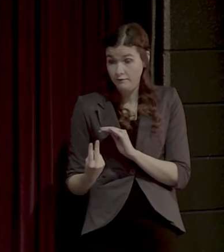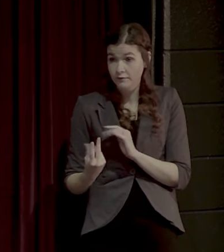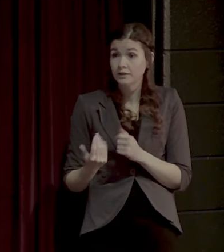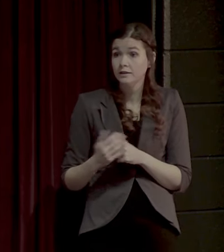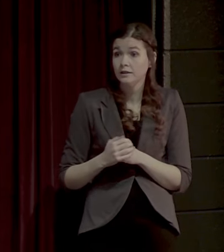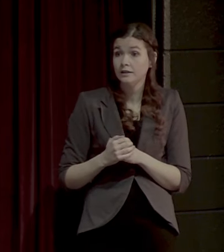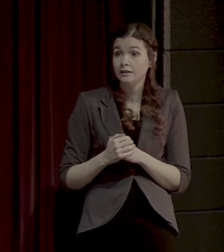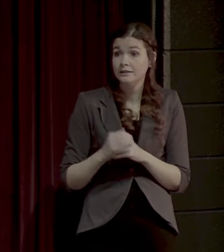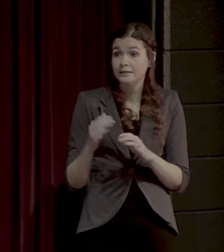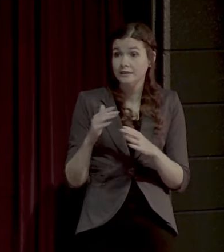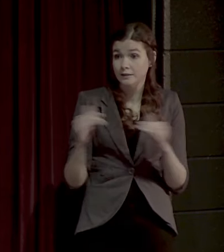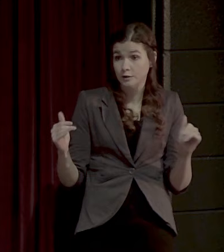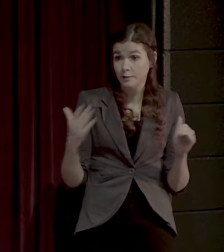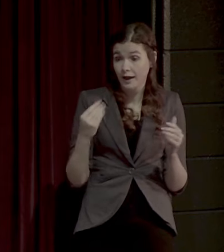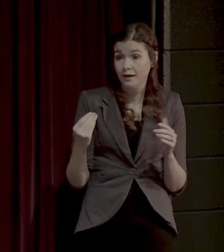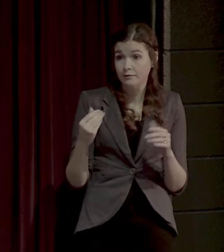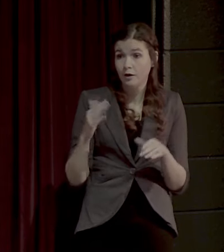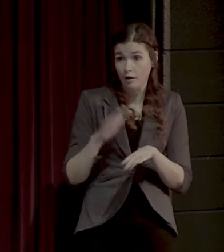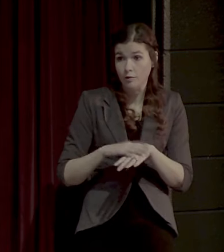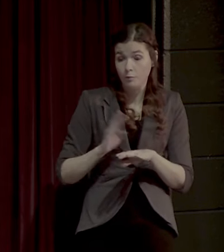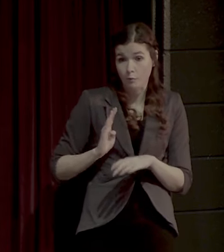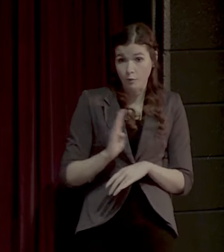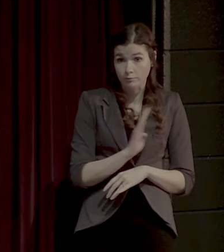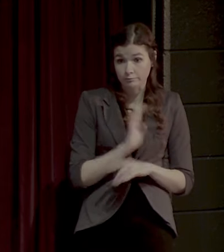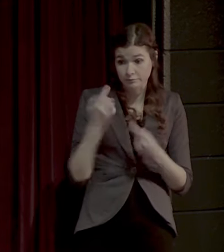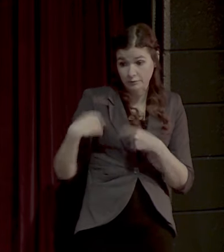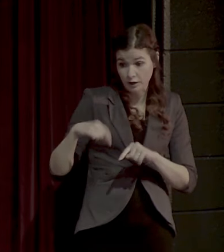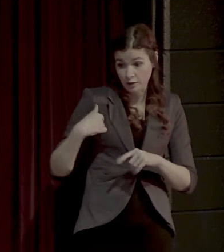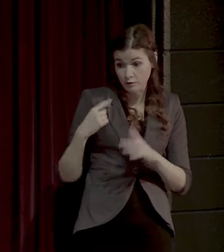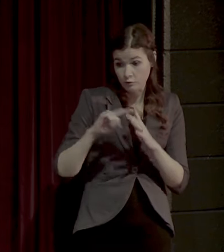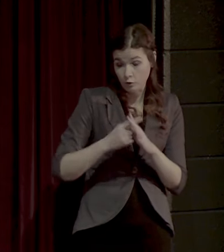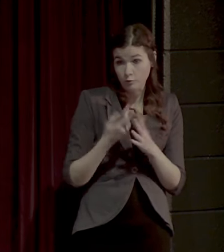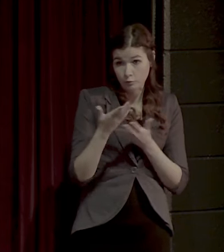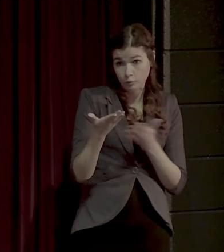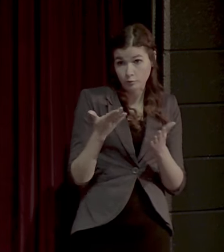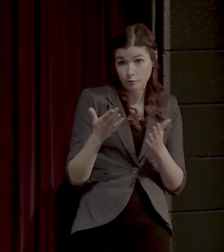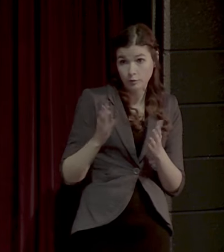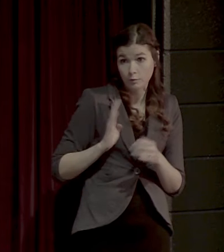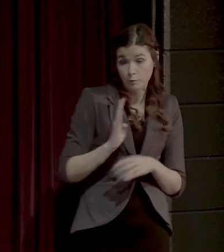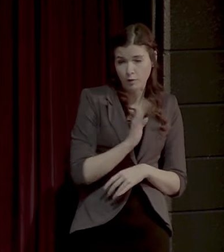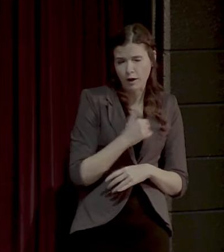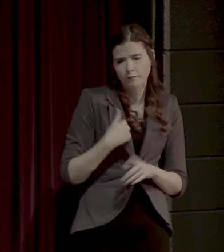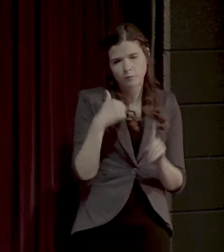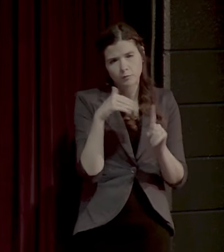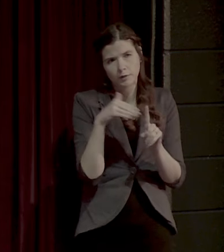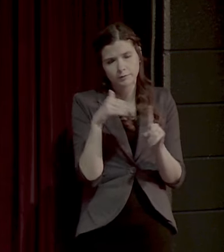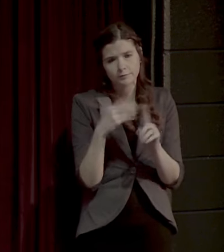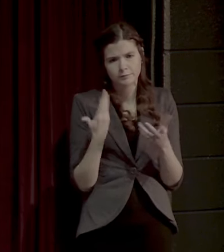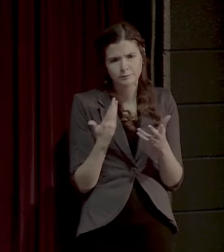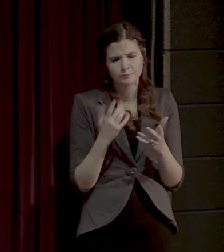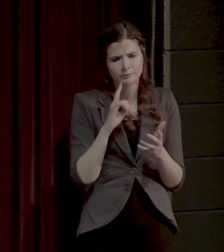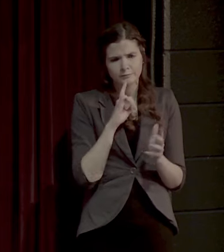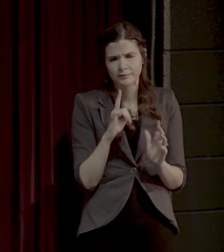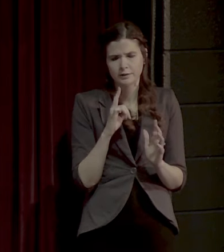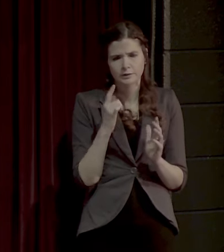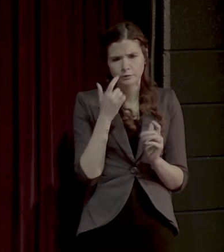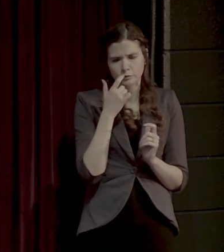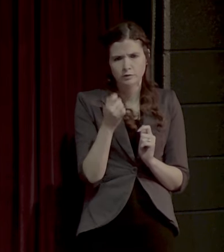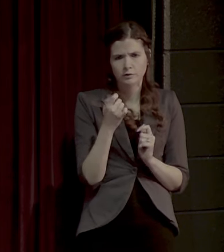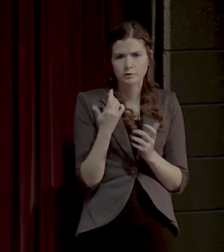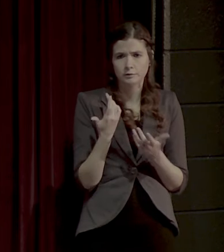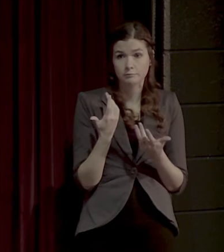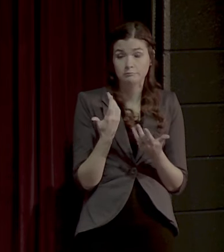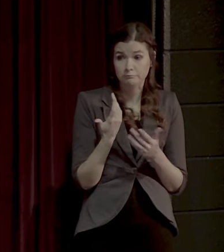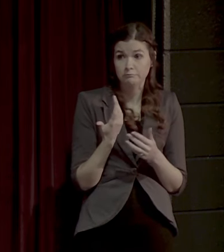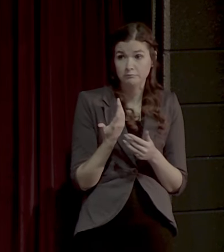and as a member of the board. Since beginning my service with the board, I've been reminded of the dynamic nature of our higher